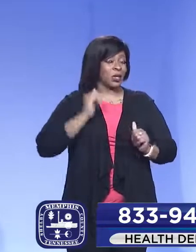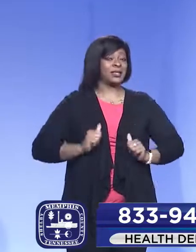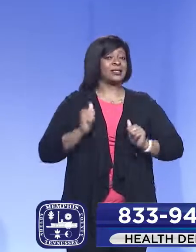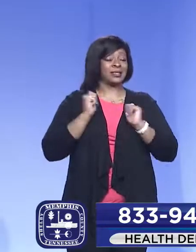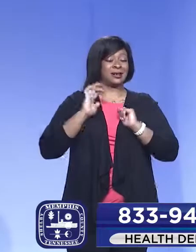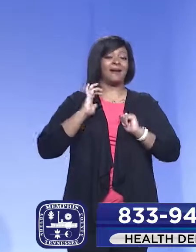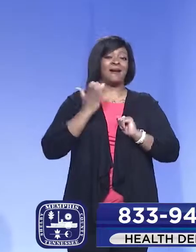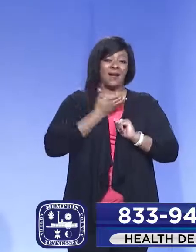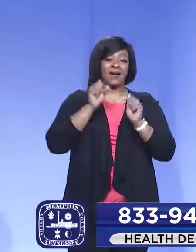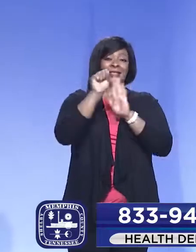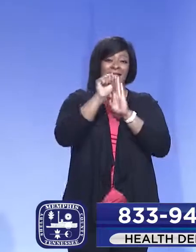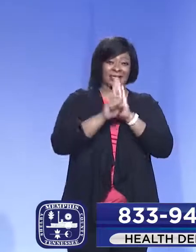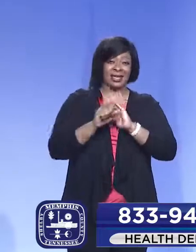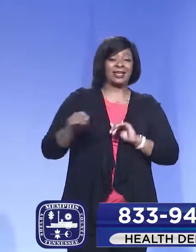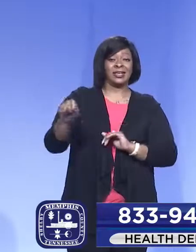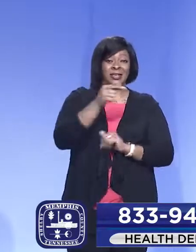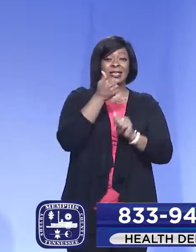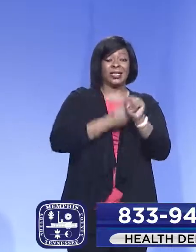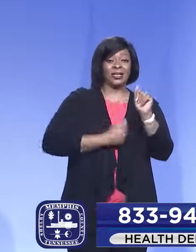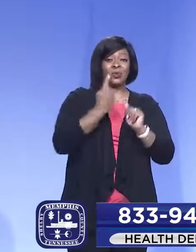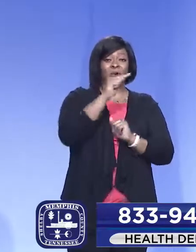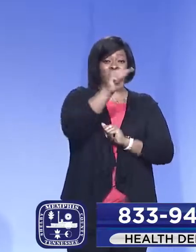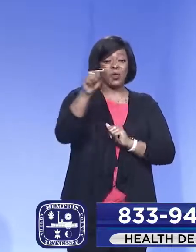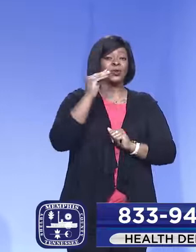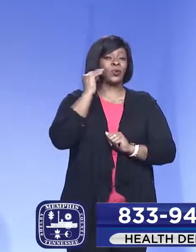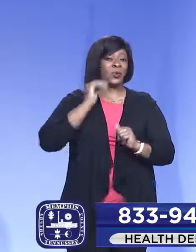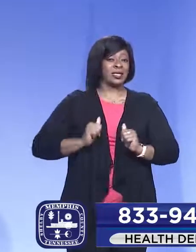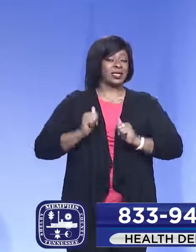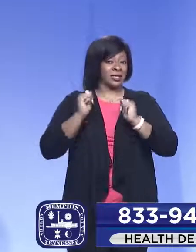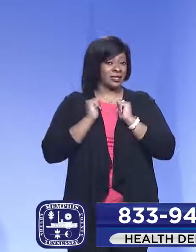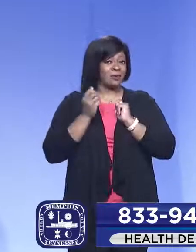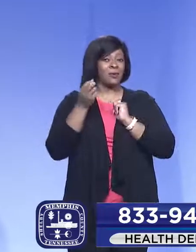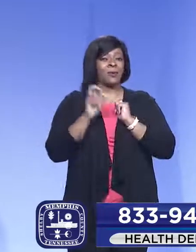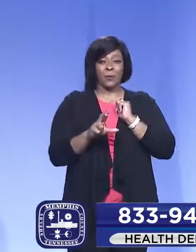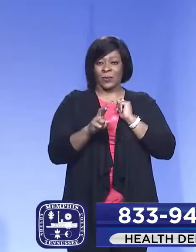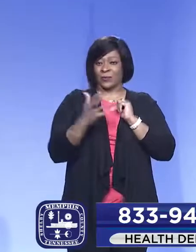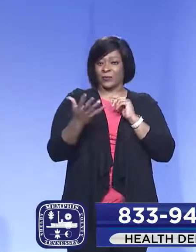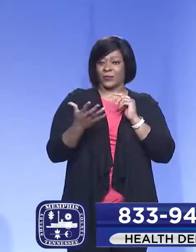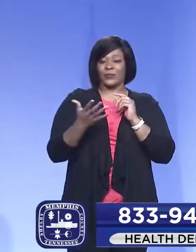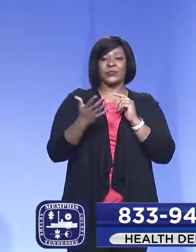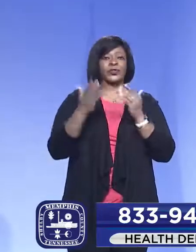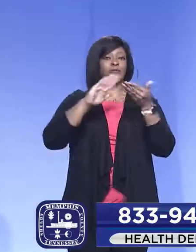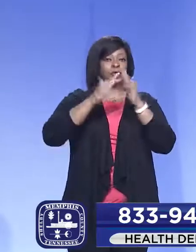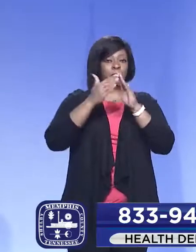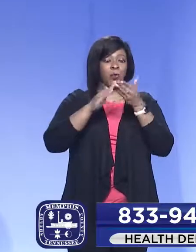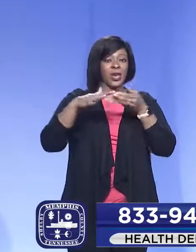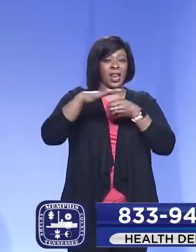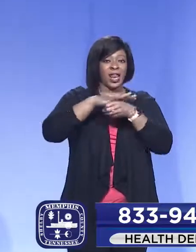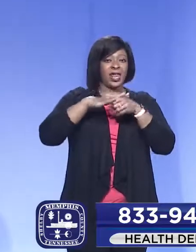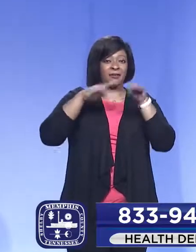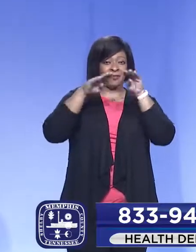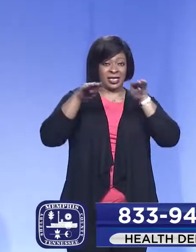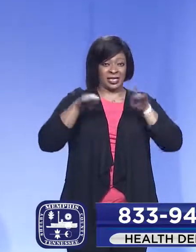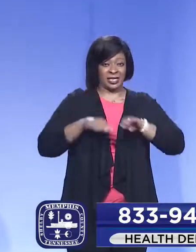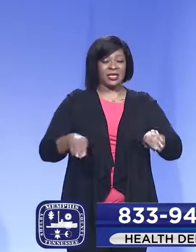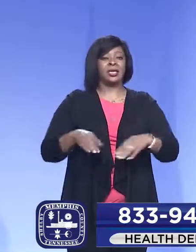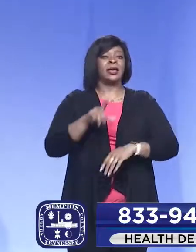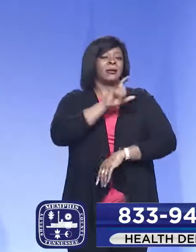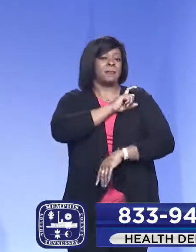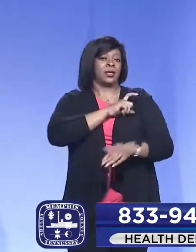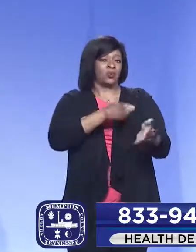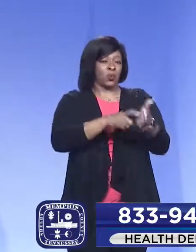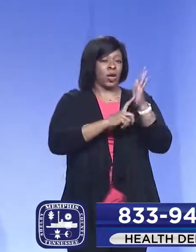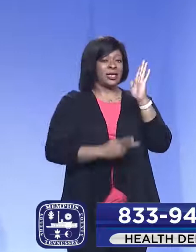in our state, and each one of those residents, or the herd immunity level of those residents, will each require